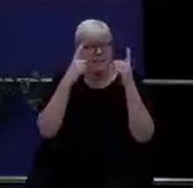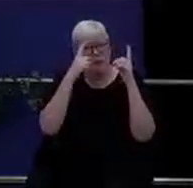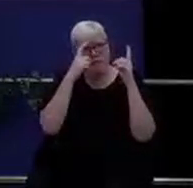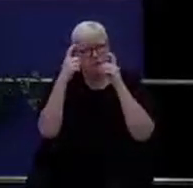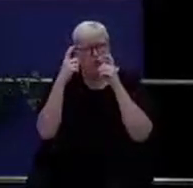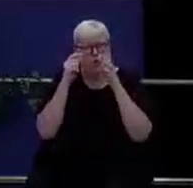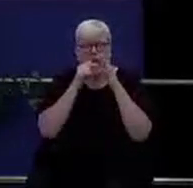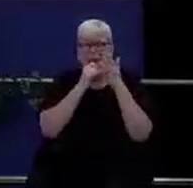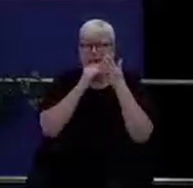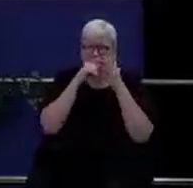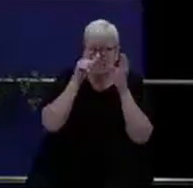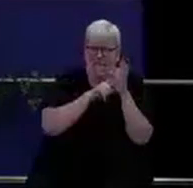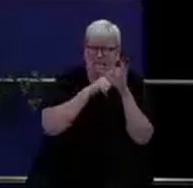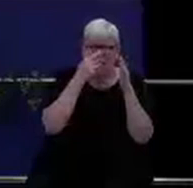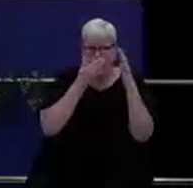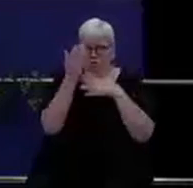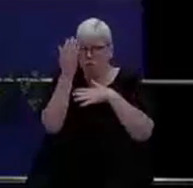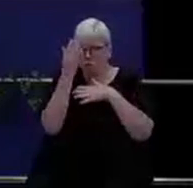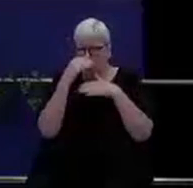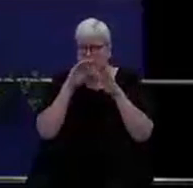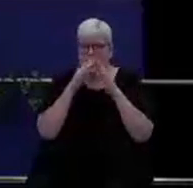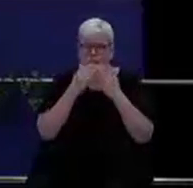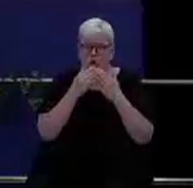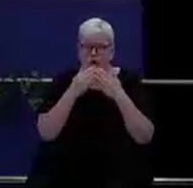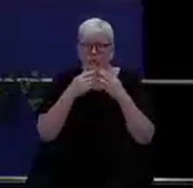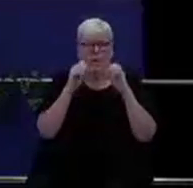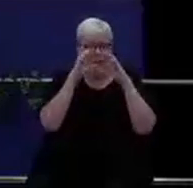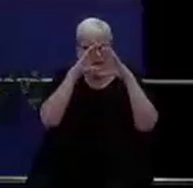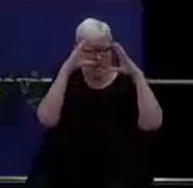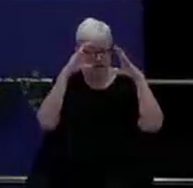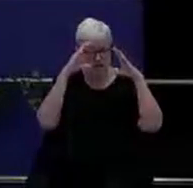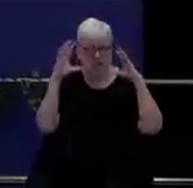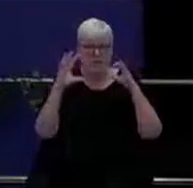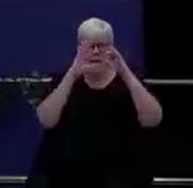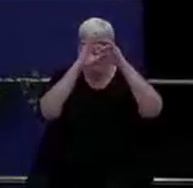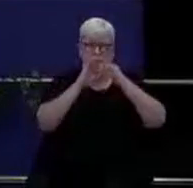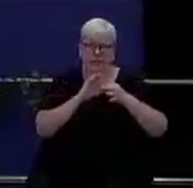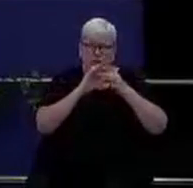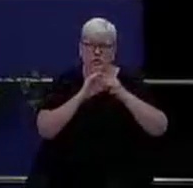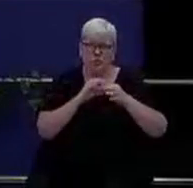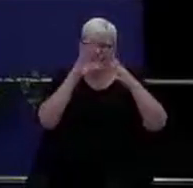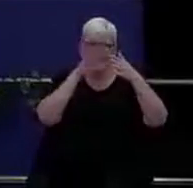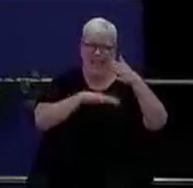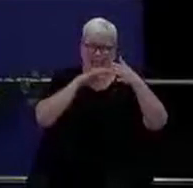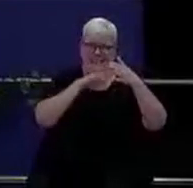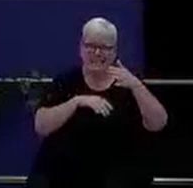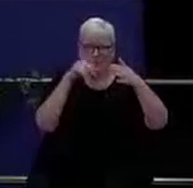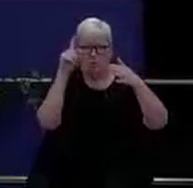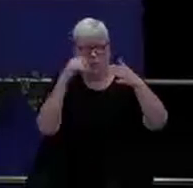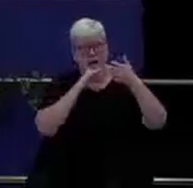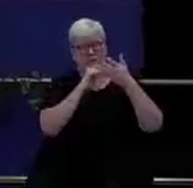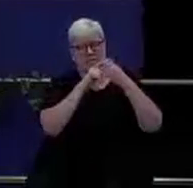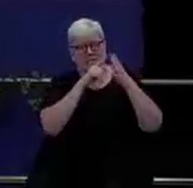of, it's not illustrative, but the images speak to the text. And there's one of a seal really looking at you that people are